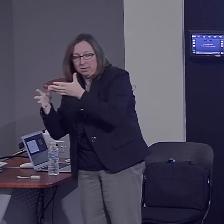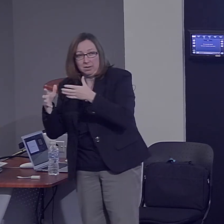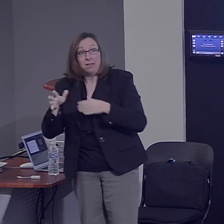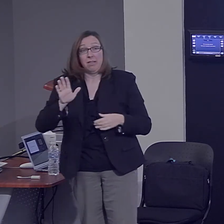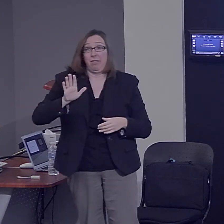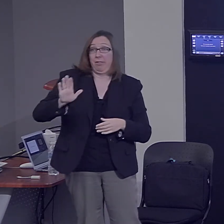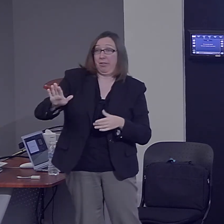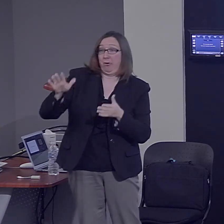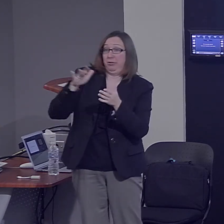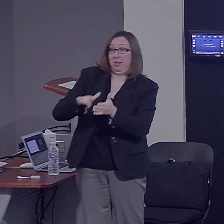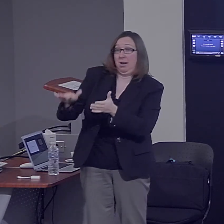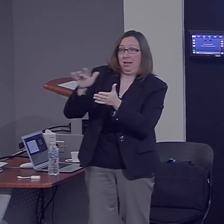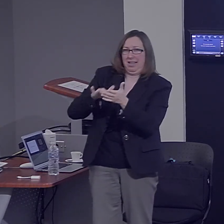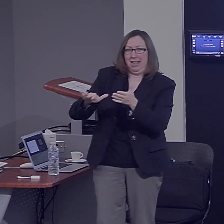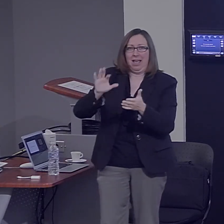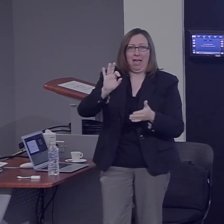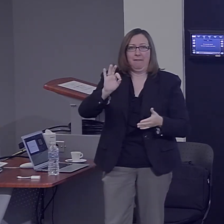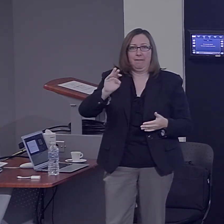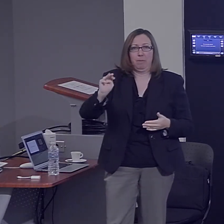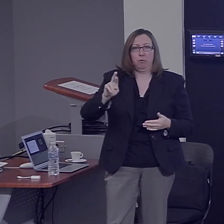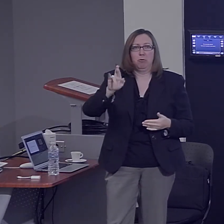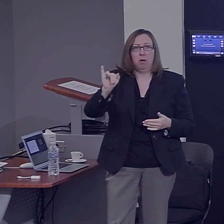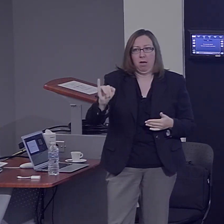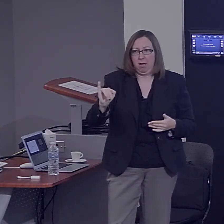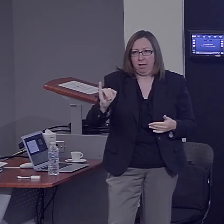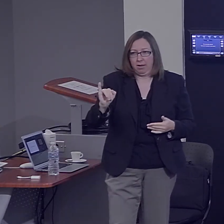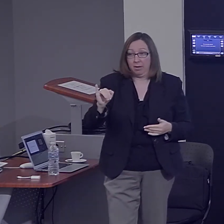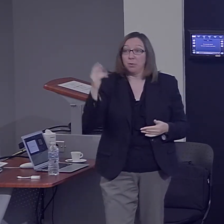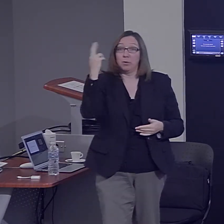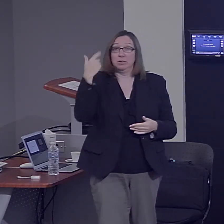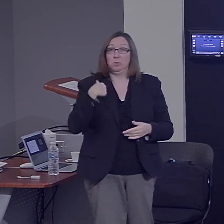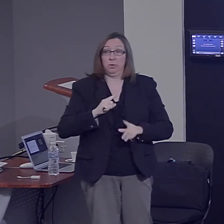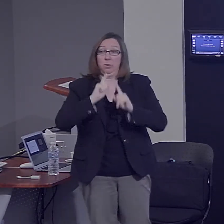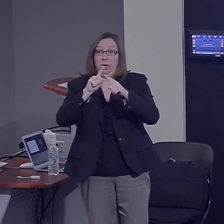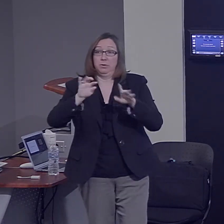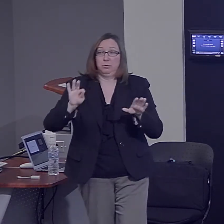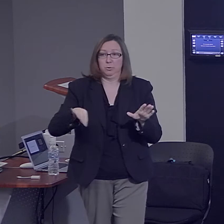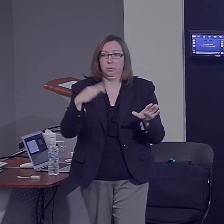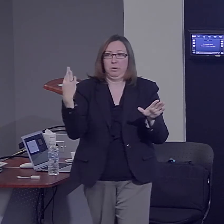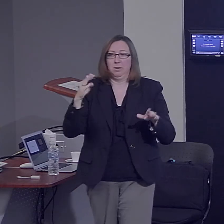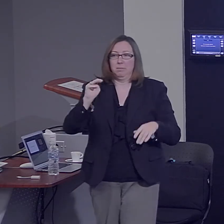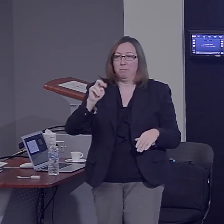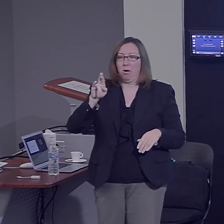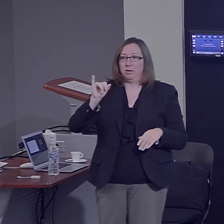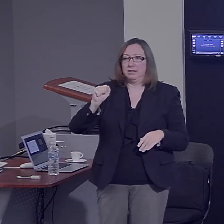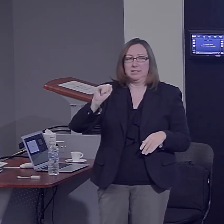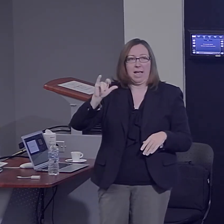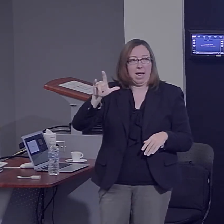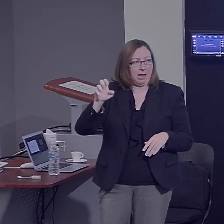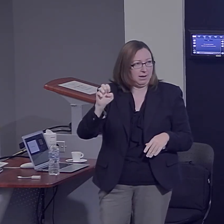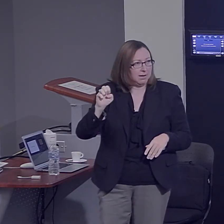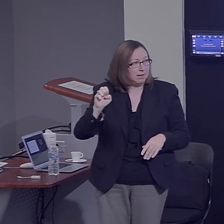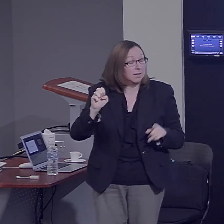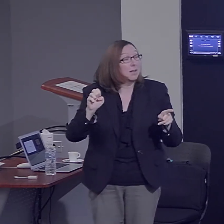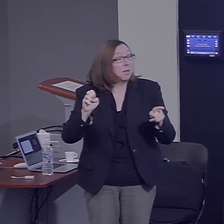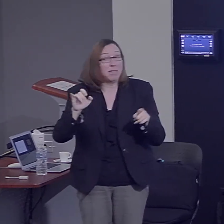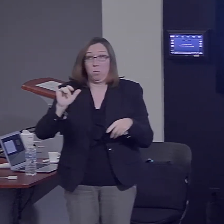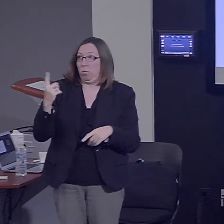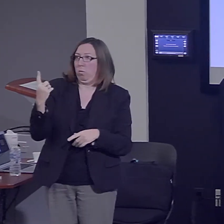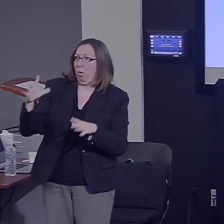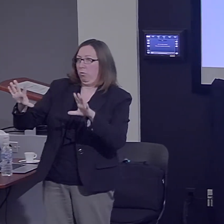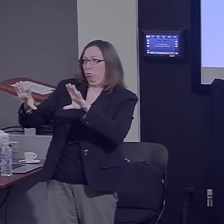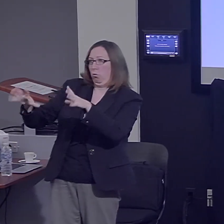experiment. Why we went to Marseille? Because in Marseille there was a group of people which were great